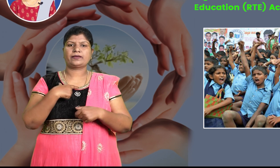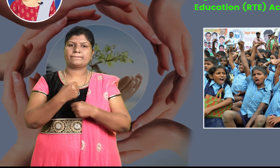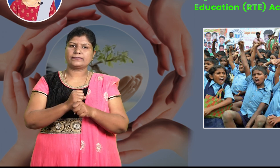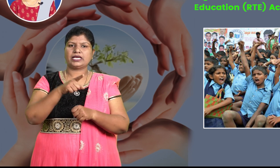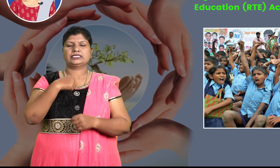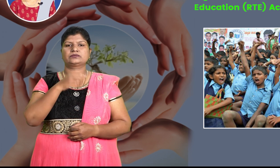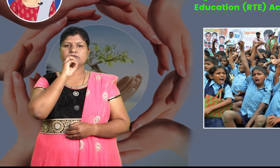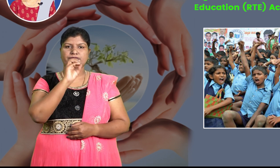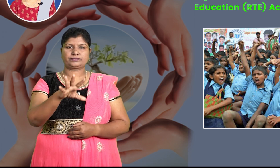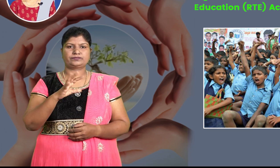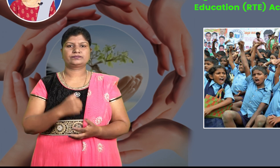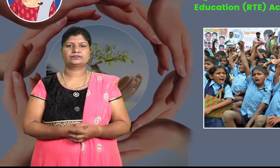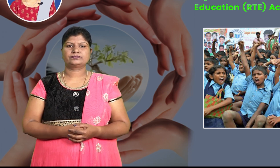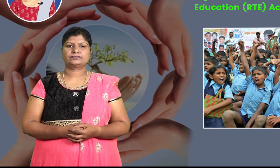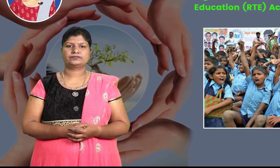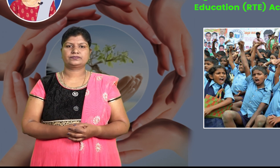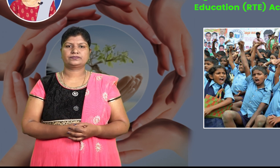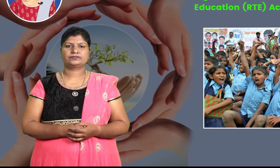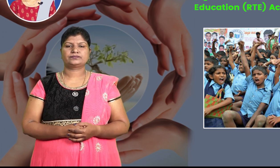determine.